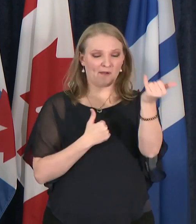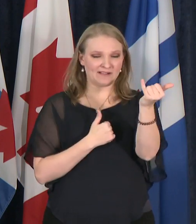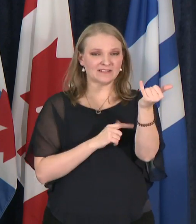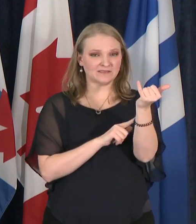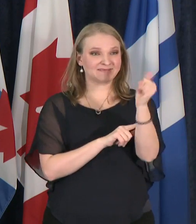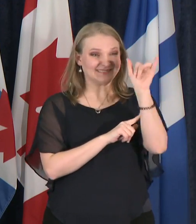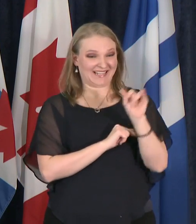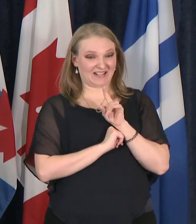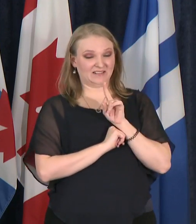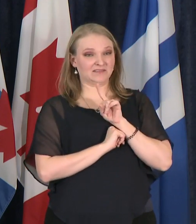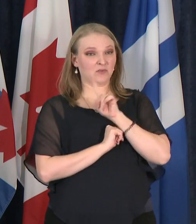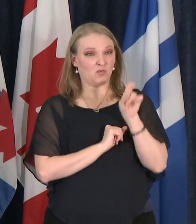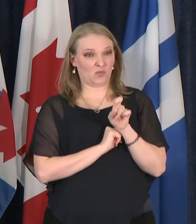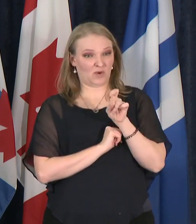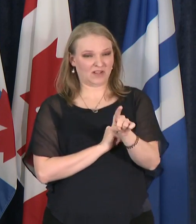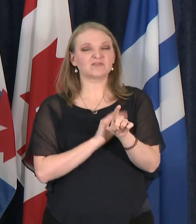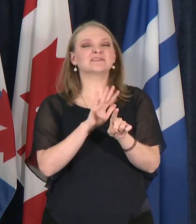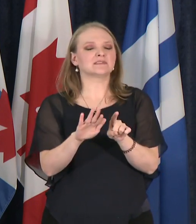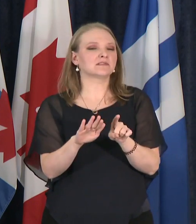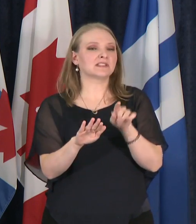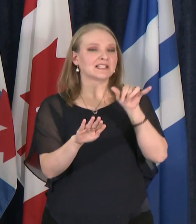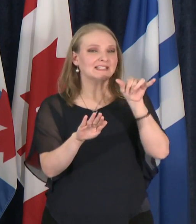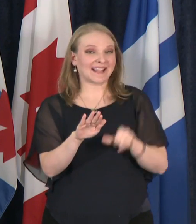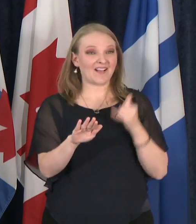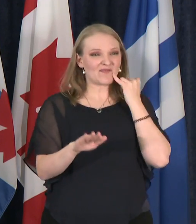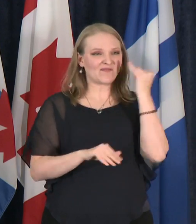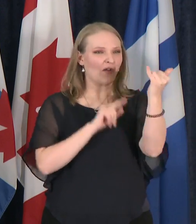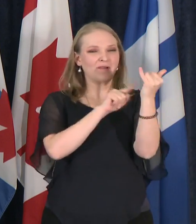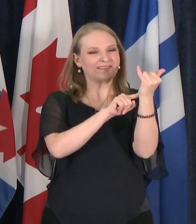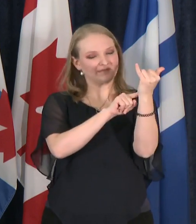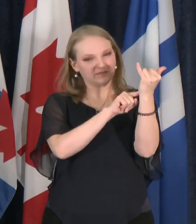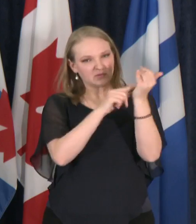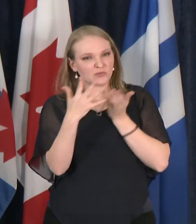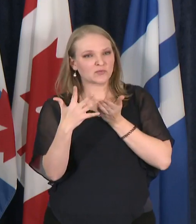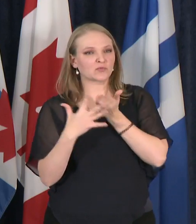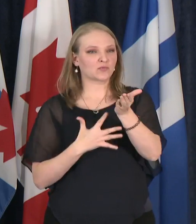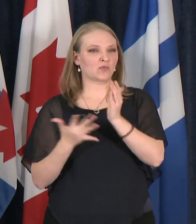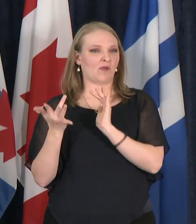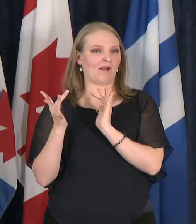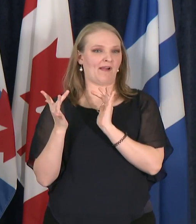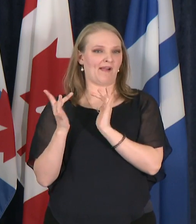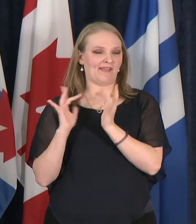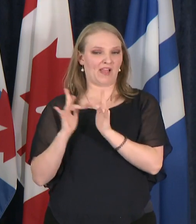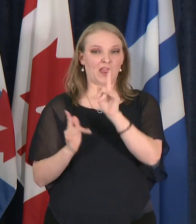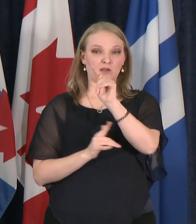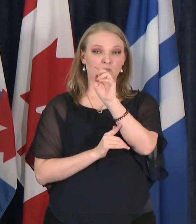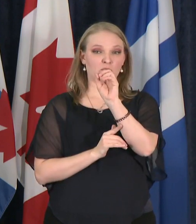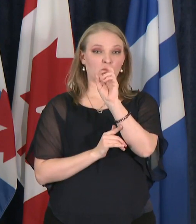questions being asked can quickly be addressed by accessing